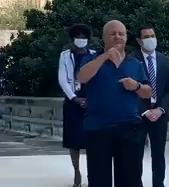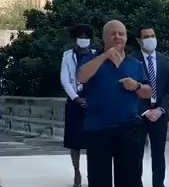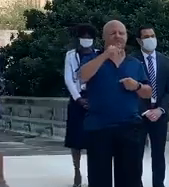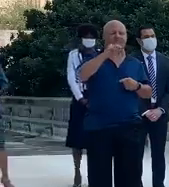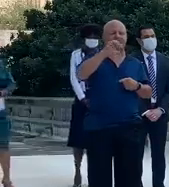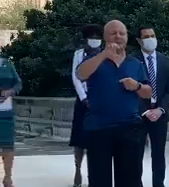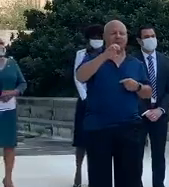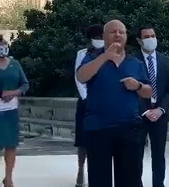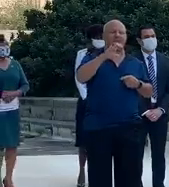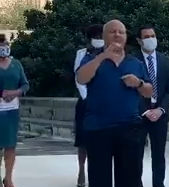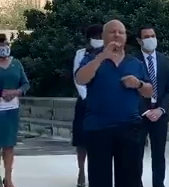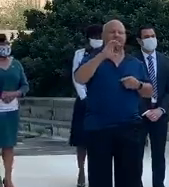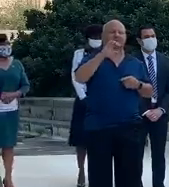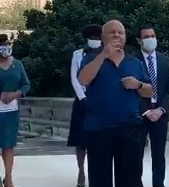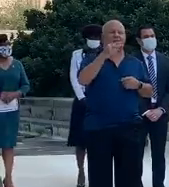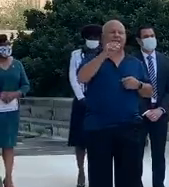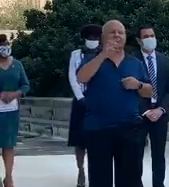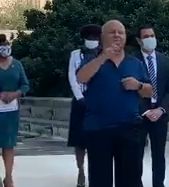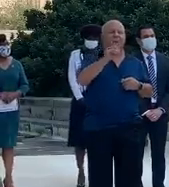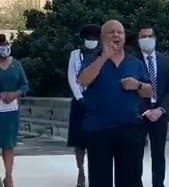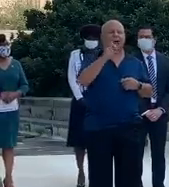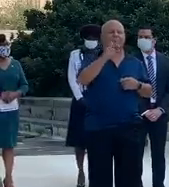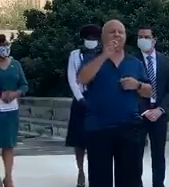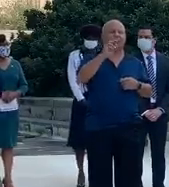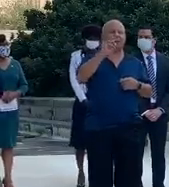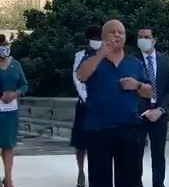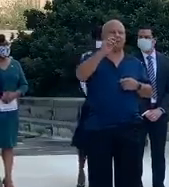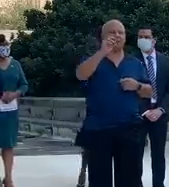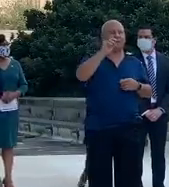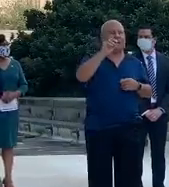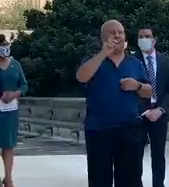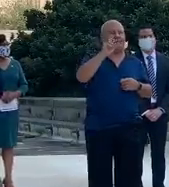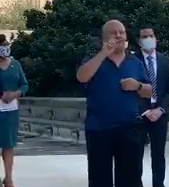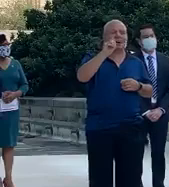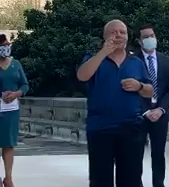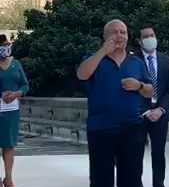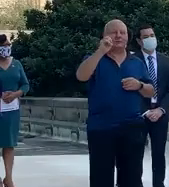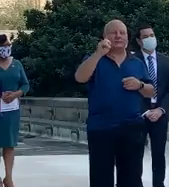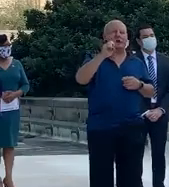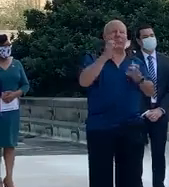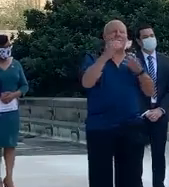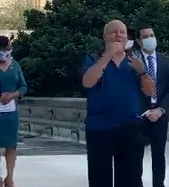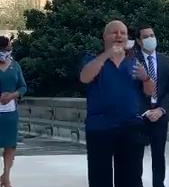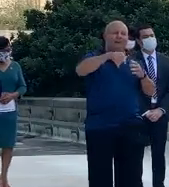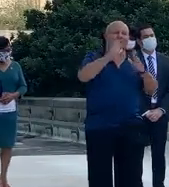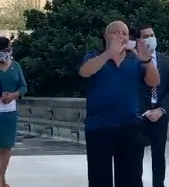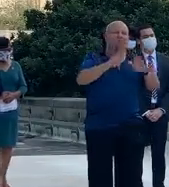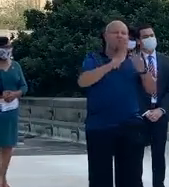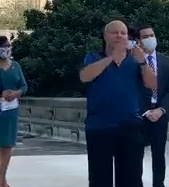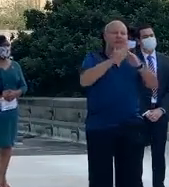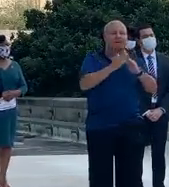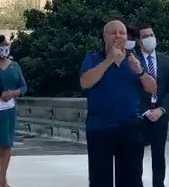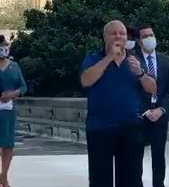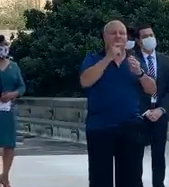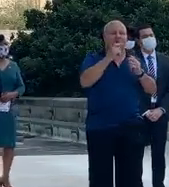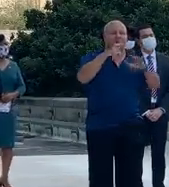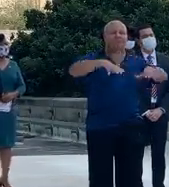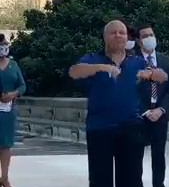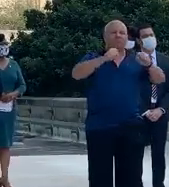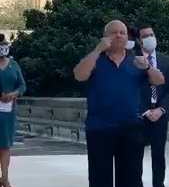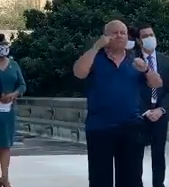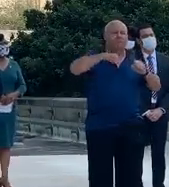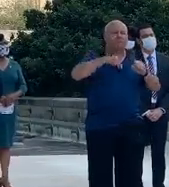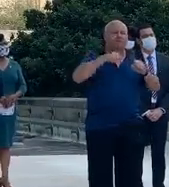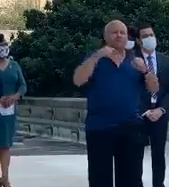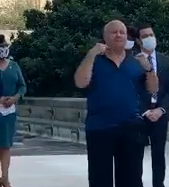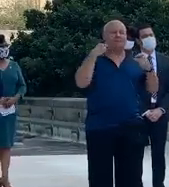the city of New Orleans, this great city that houses a wonderful Hispanic community, as we celebrate